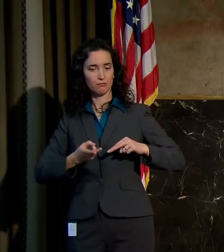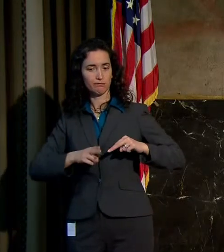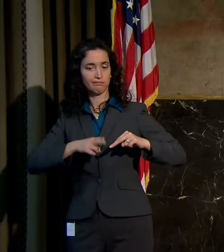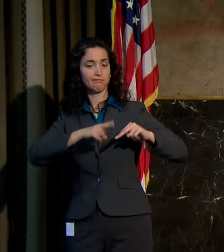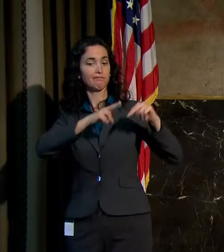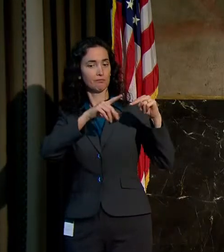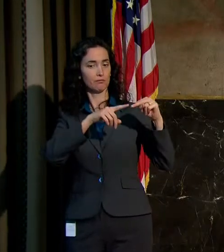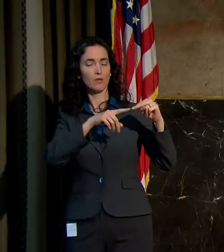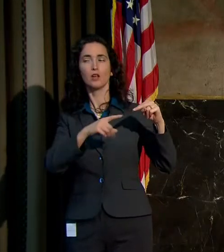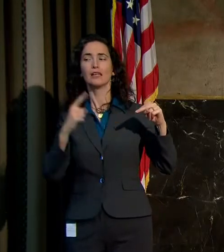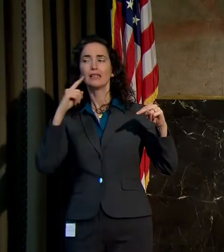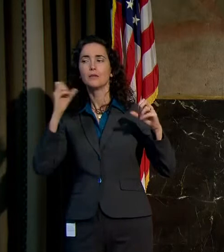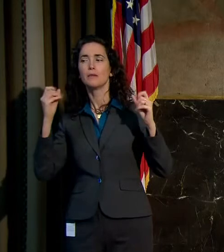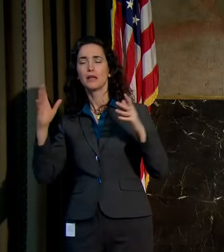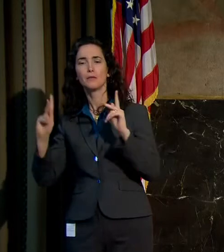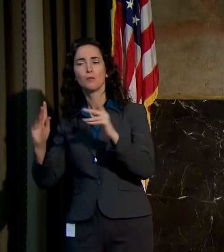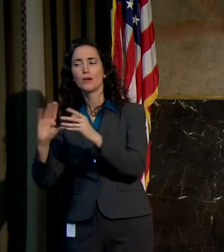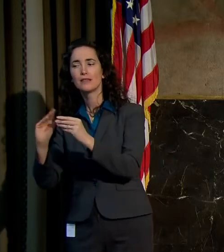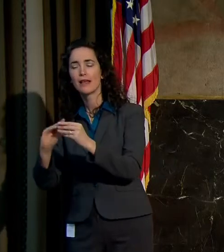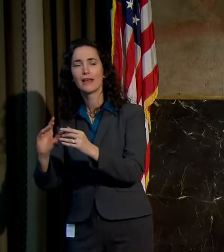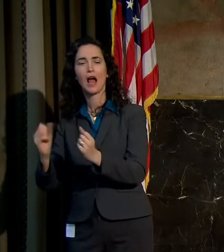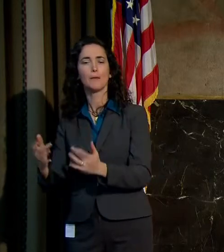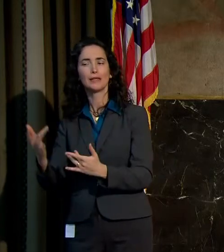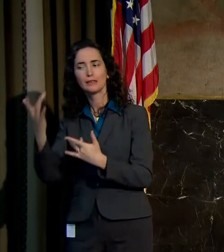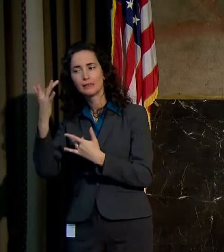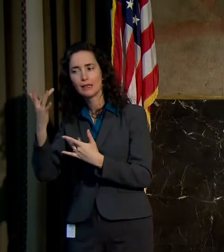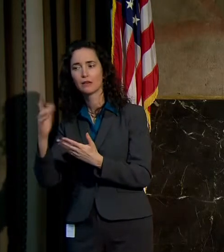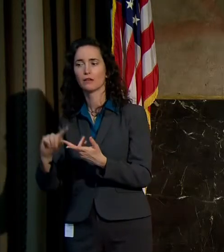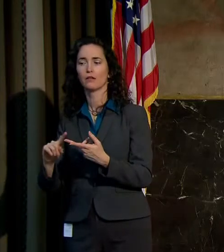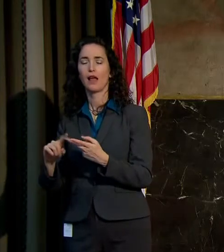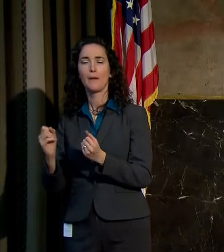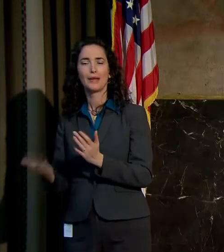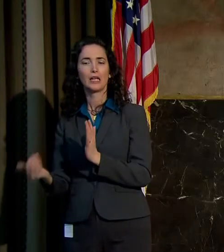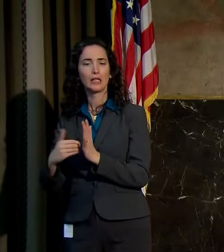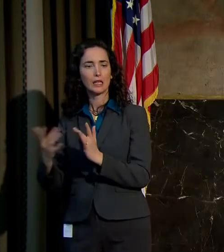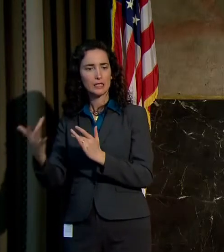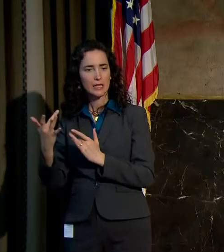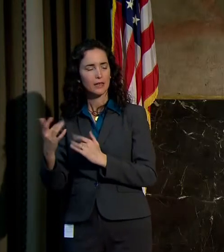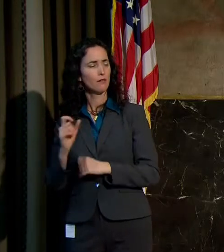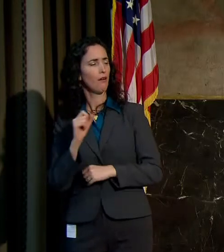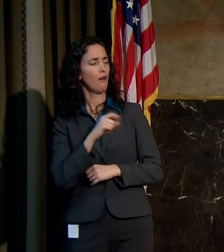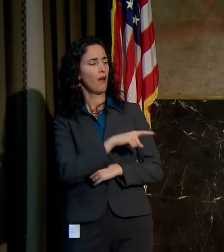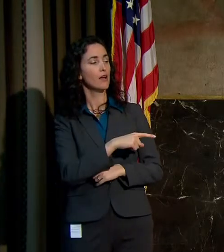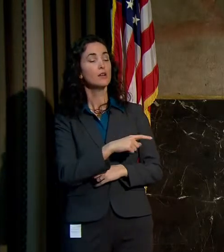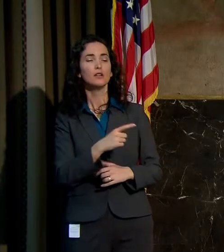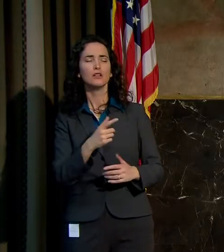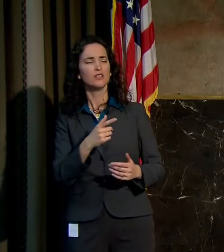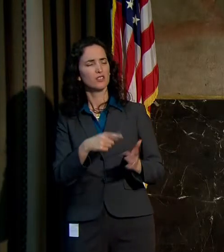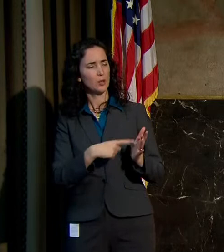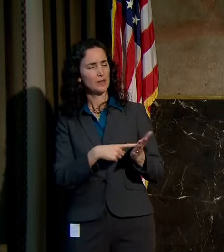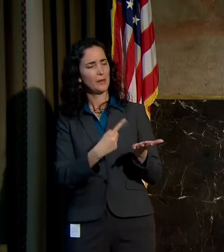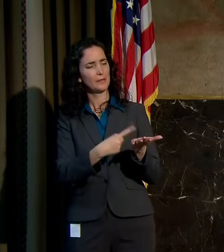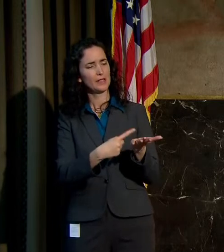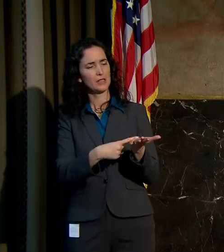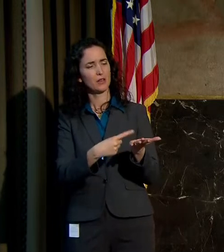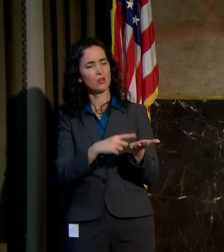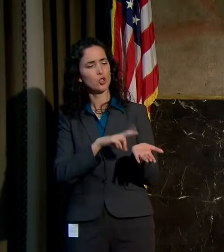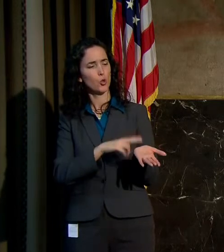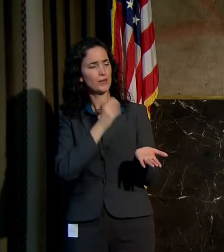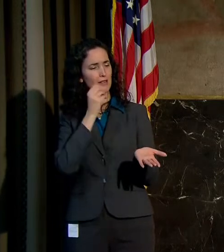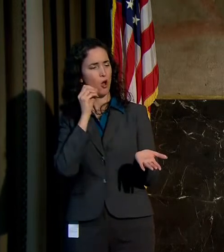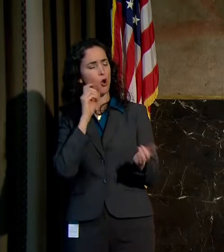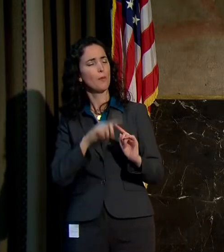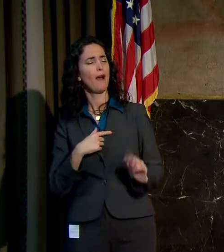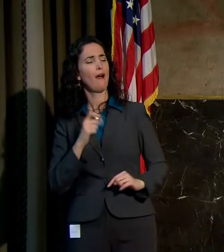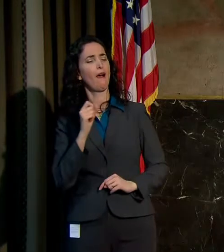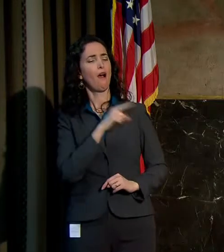kind of touched on it a little bit with the nursing homes, but I wanted to ask, with this particular surge, what does the data show around the number of deaths, particularly amongst